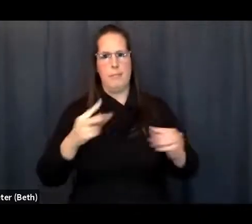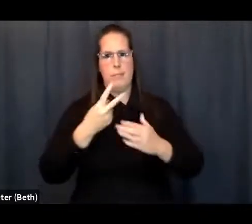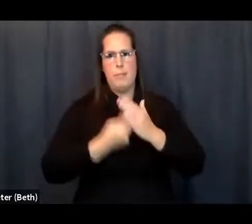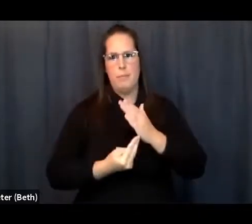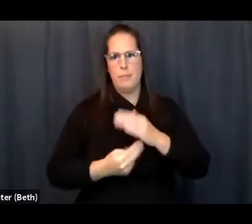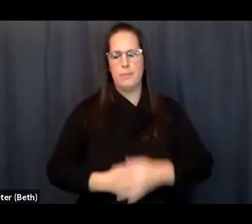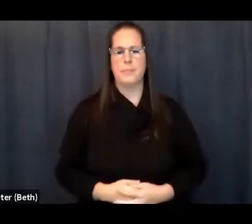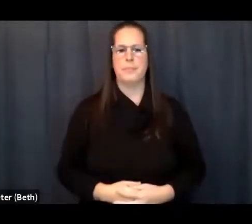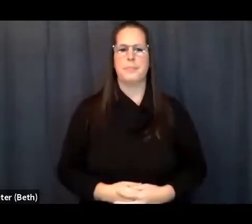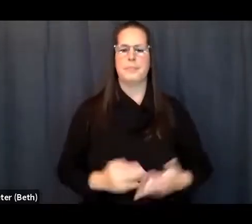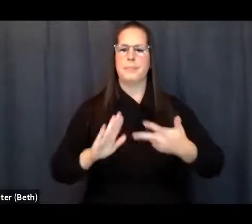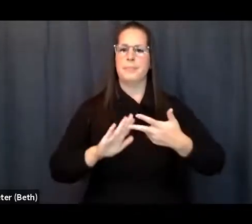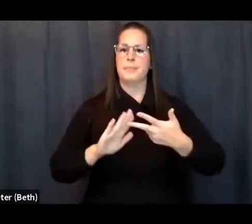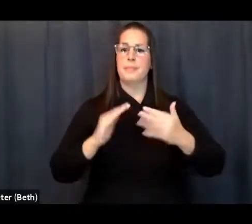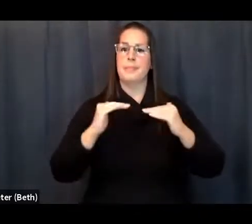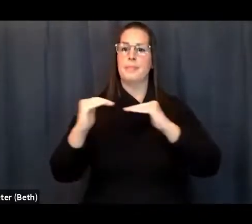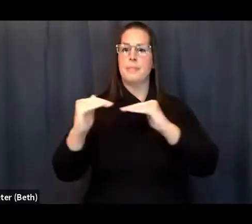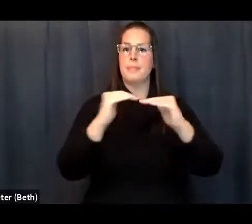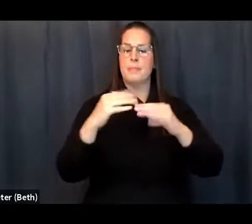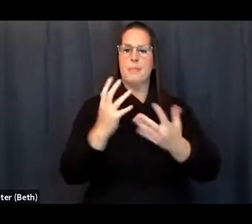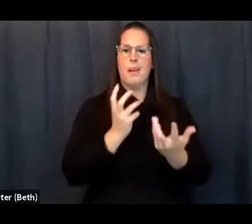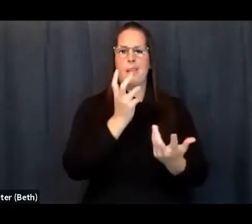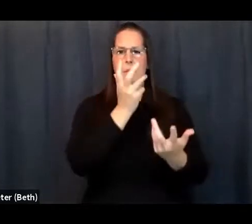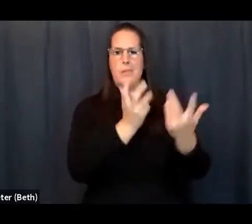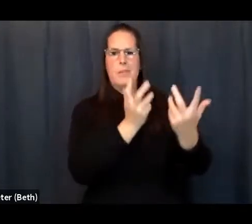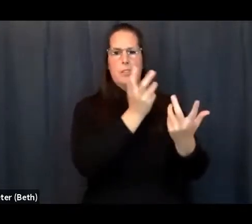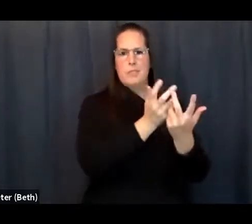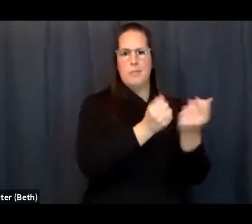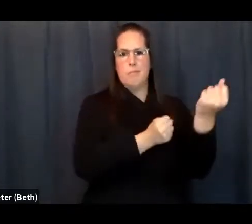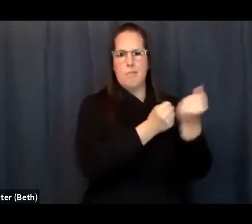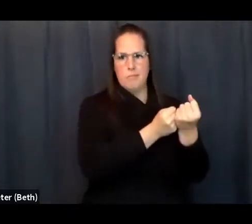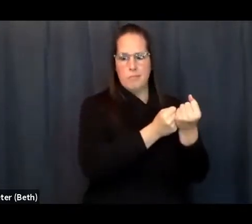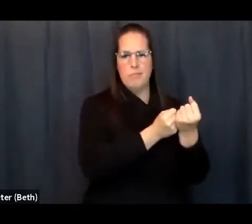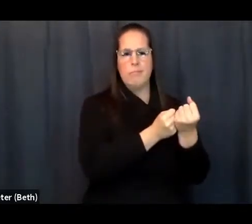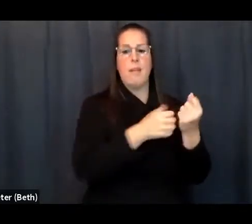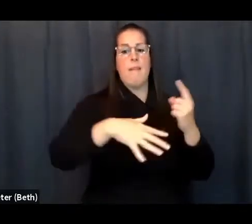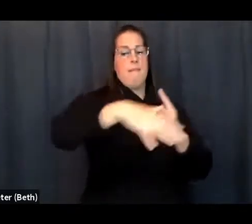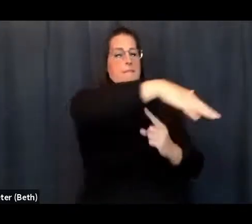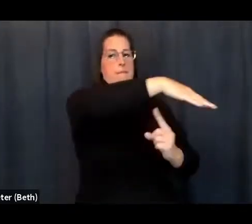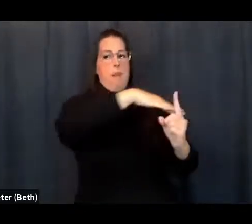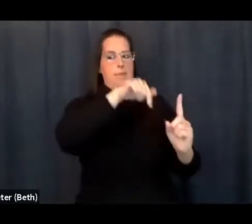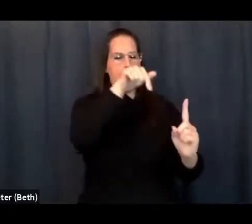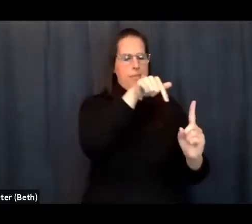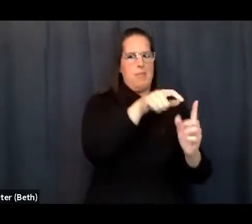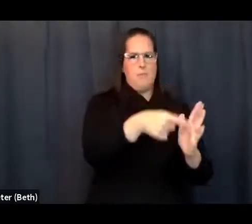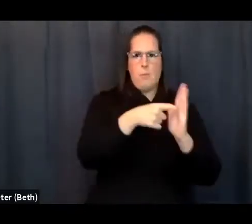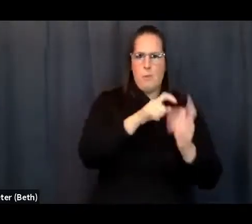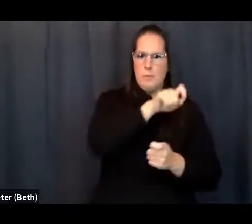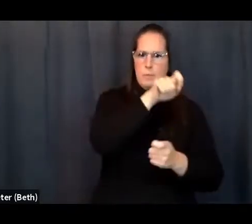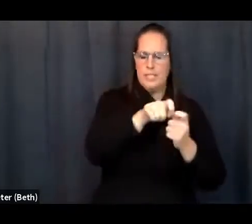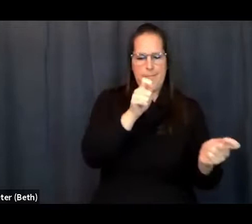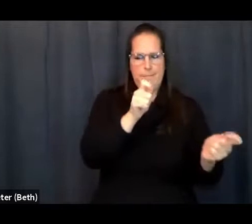Equity accommodations, modifications required to the environment or by the uniquely abled